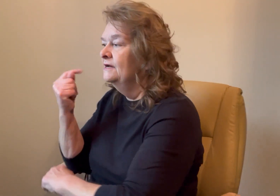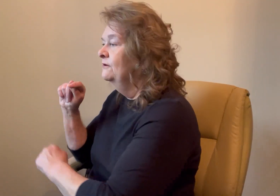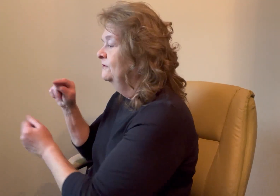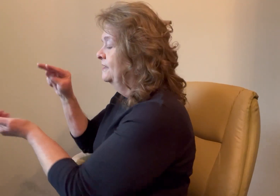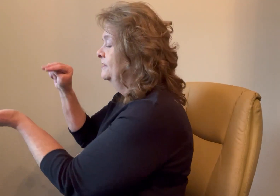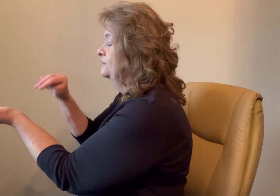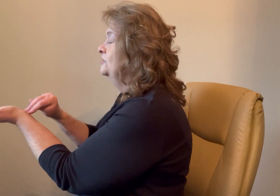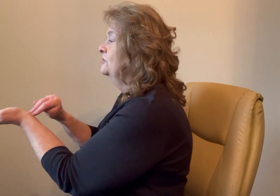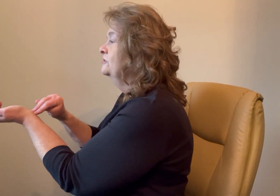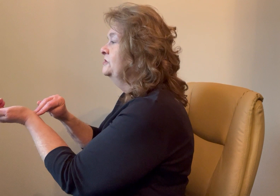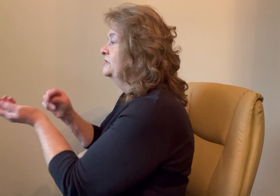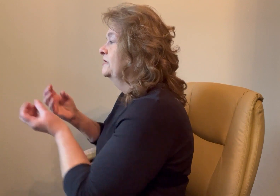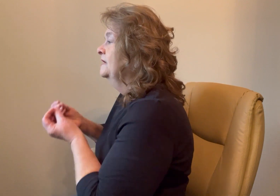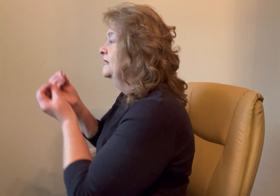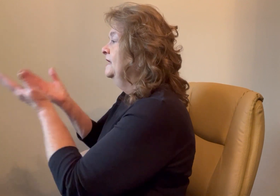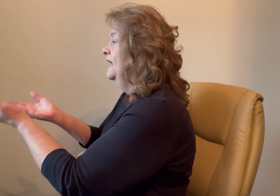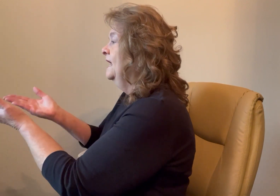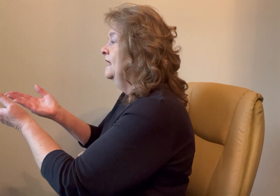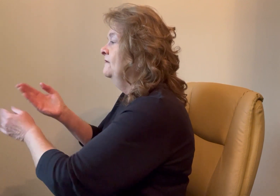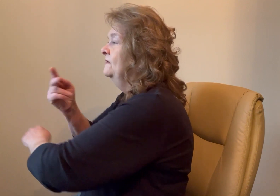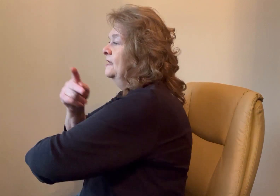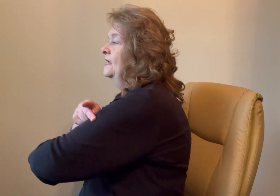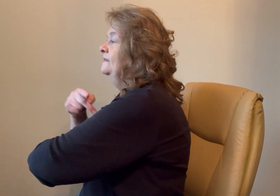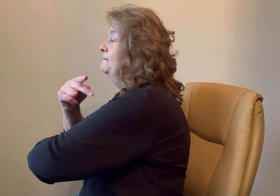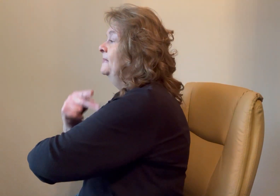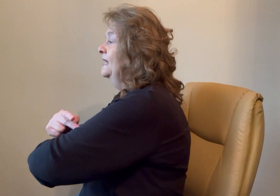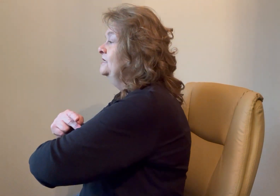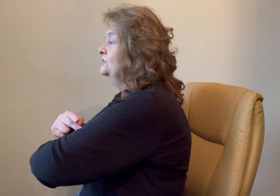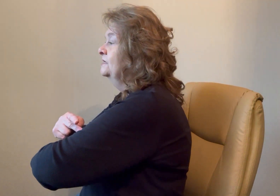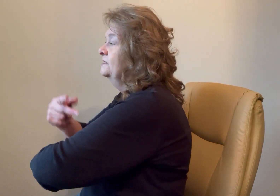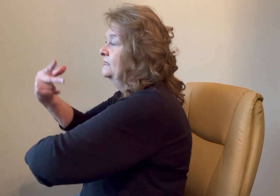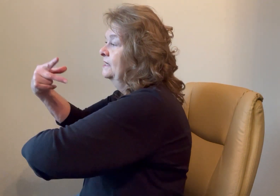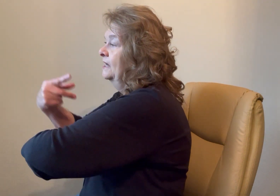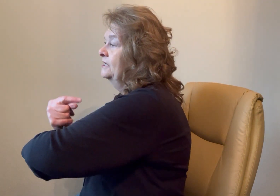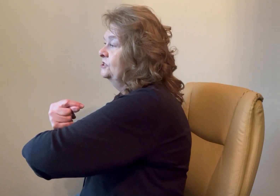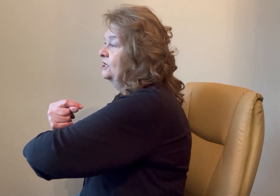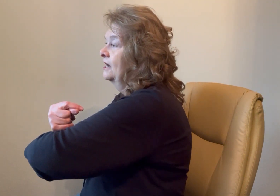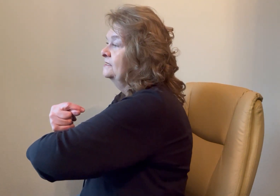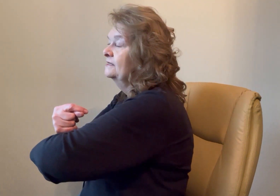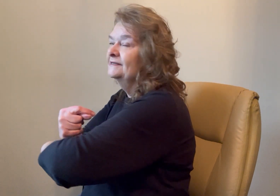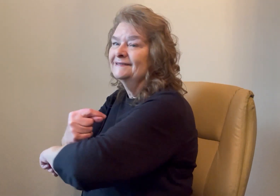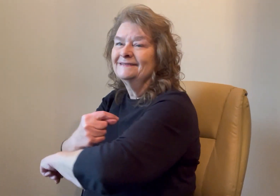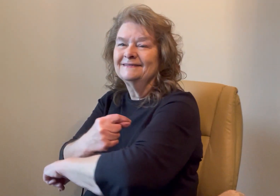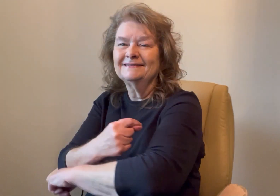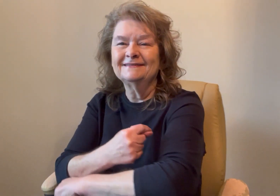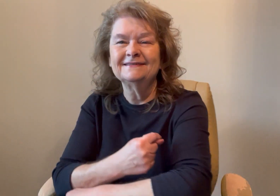So the nurse gave the patient a shot.